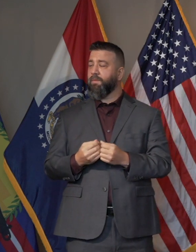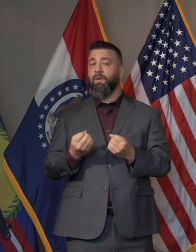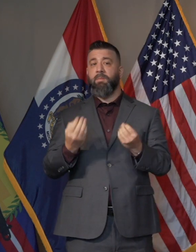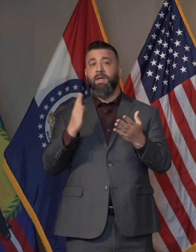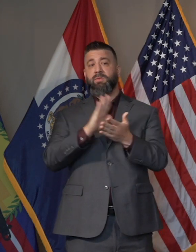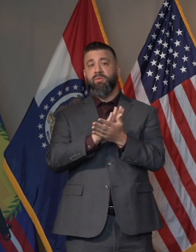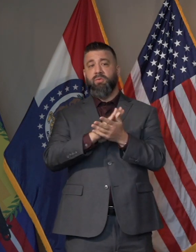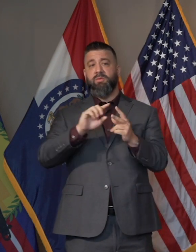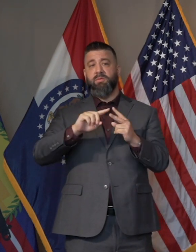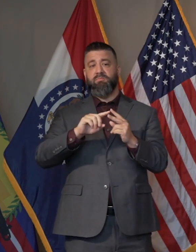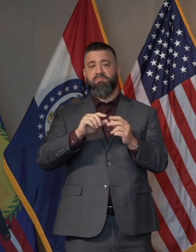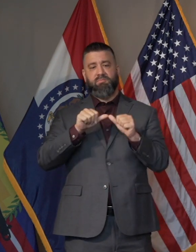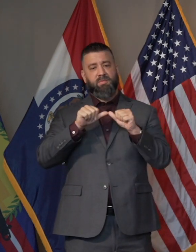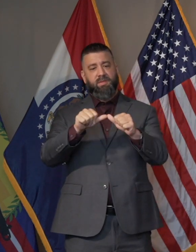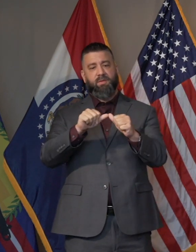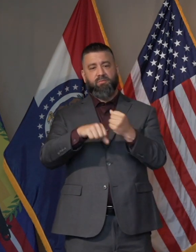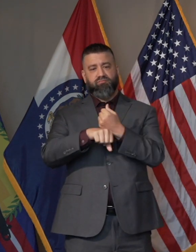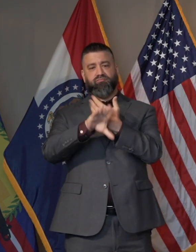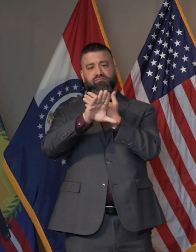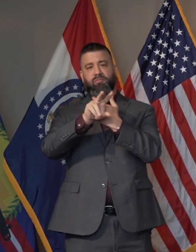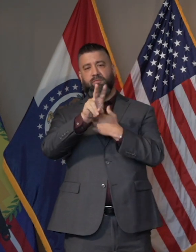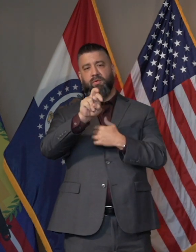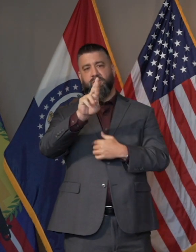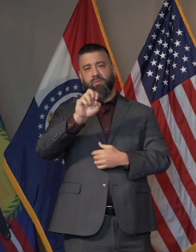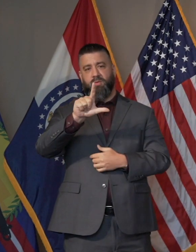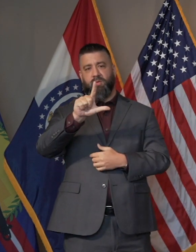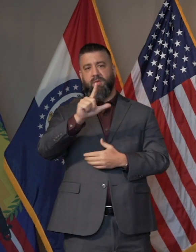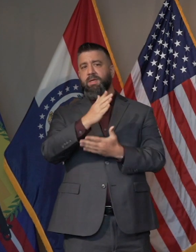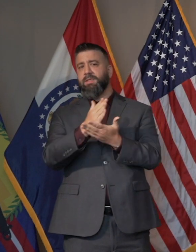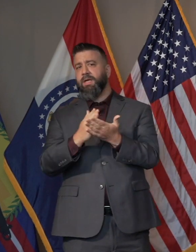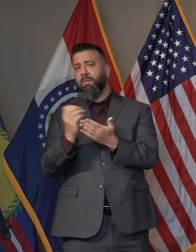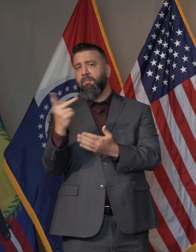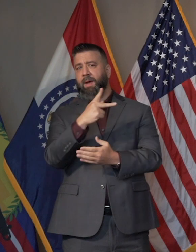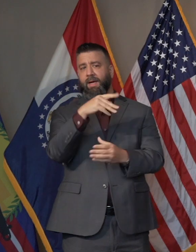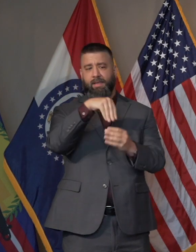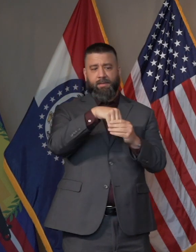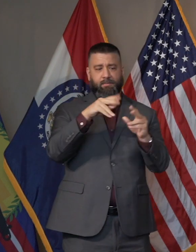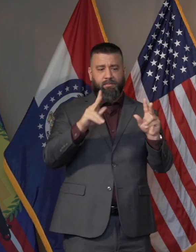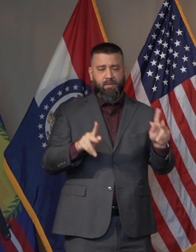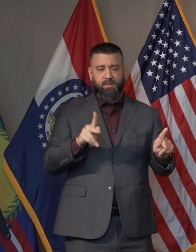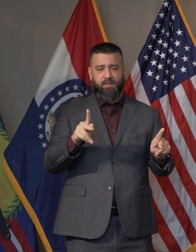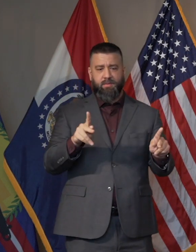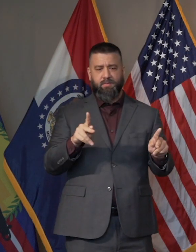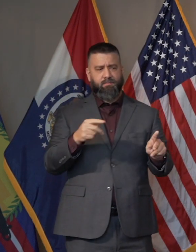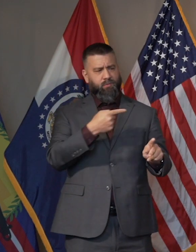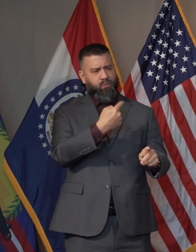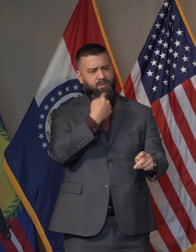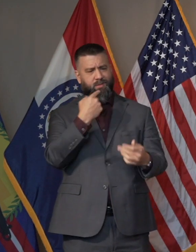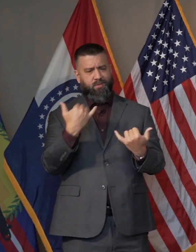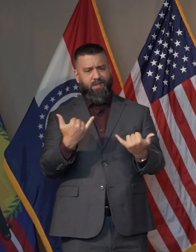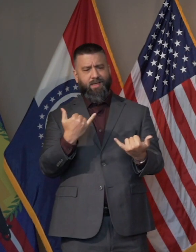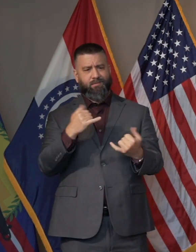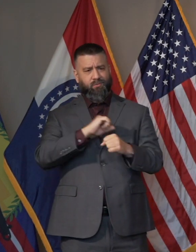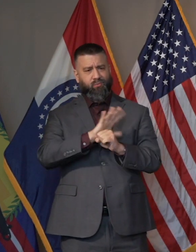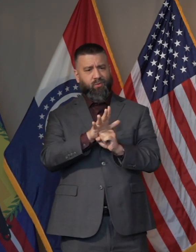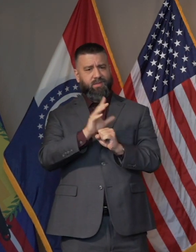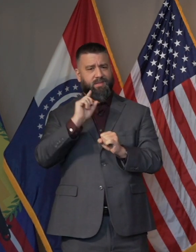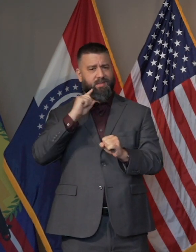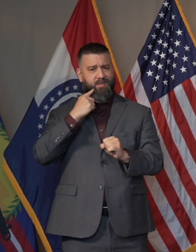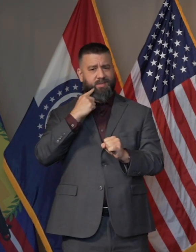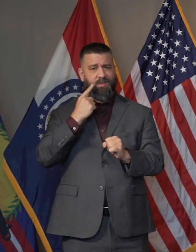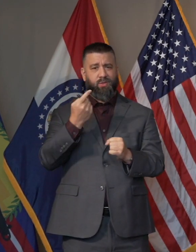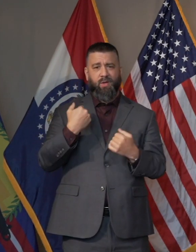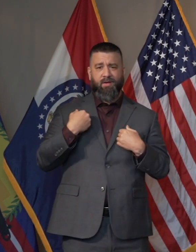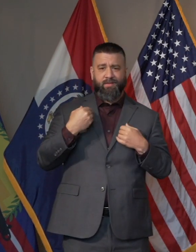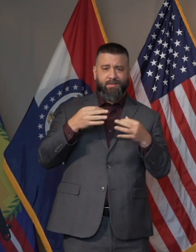continuing with a in-person component. Given what you're saying today about the seriousness of the virus, is there any guidance you would give to